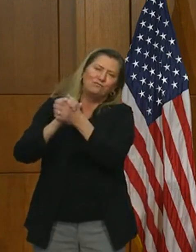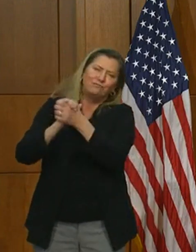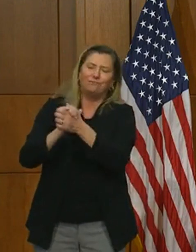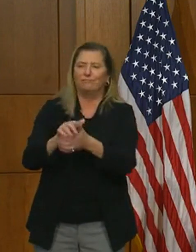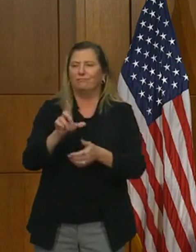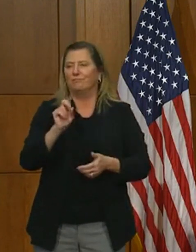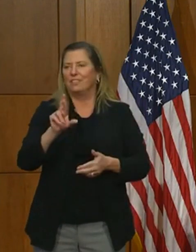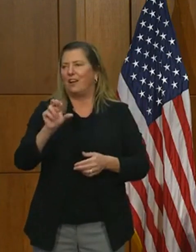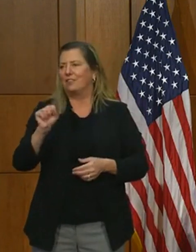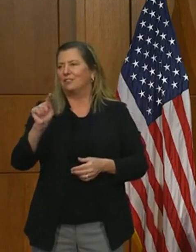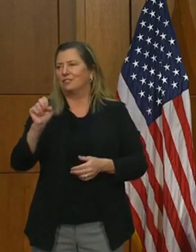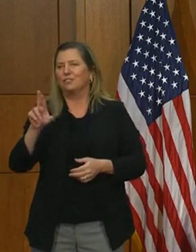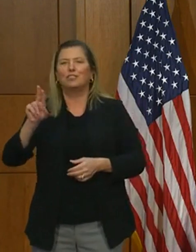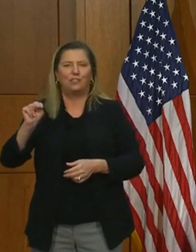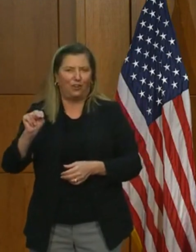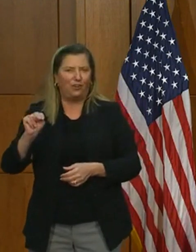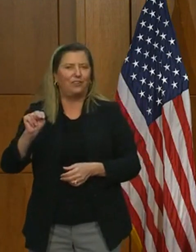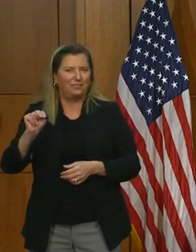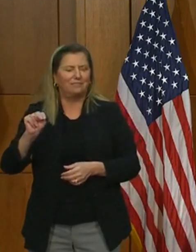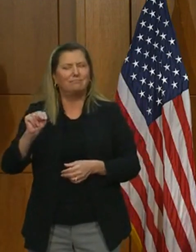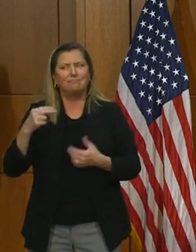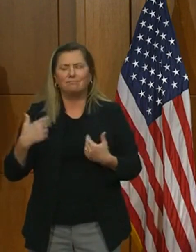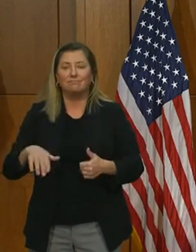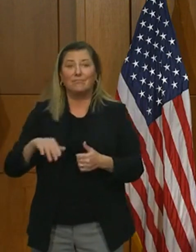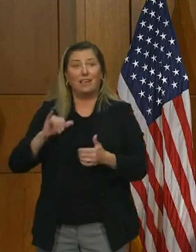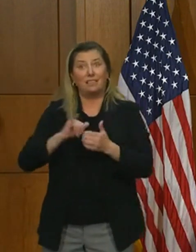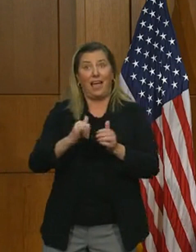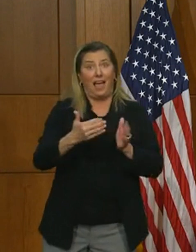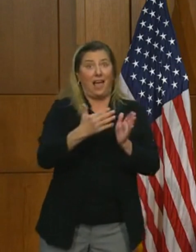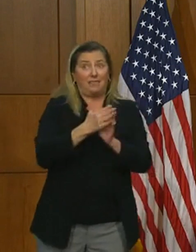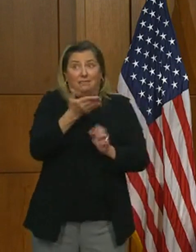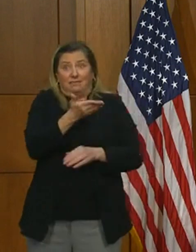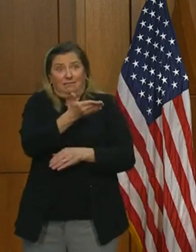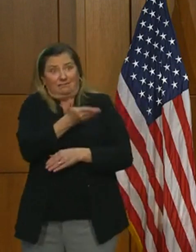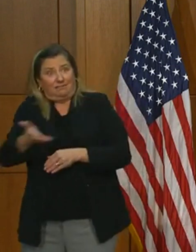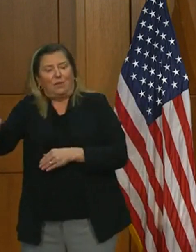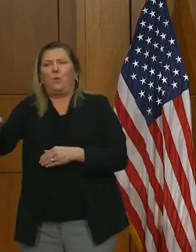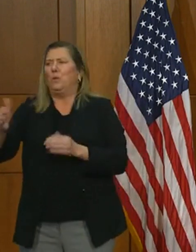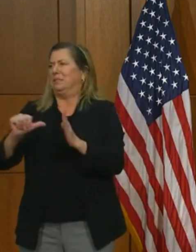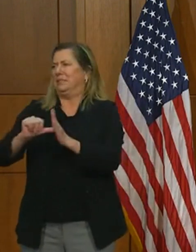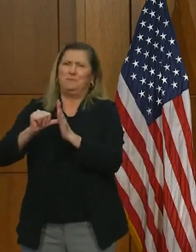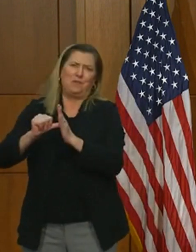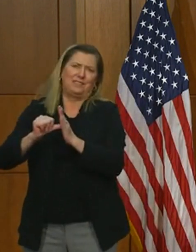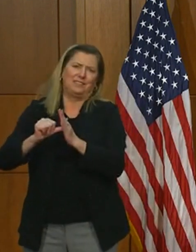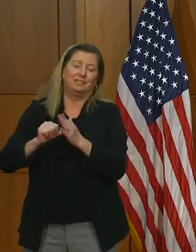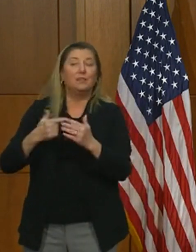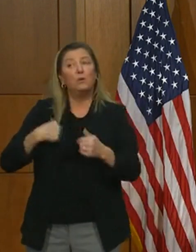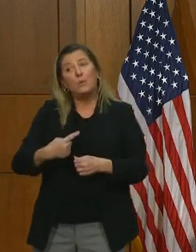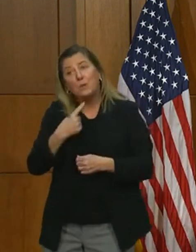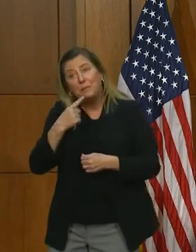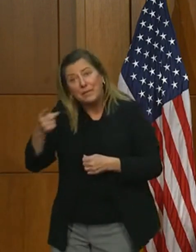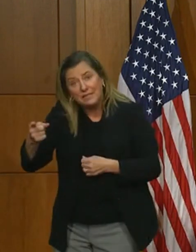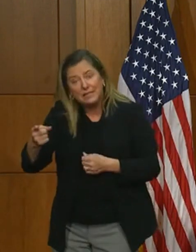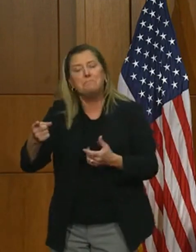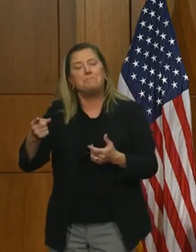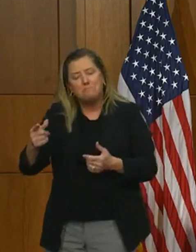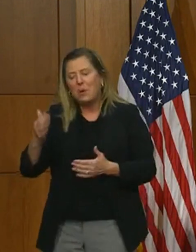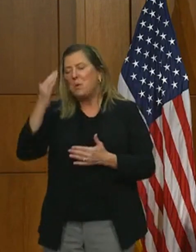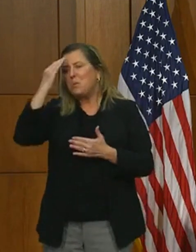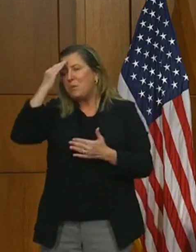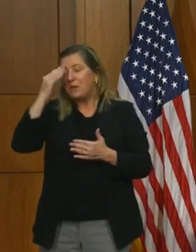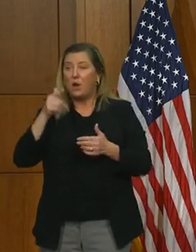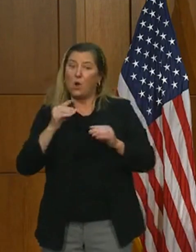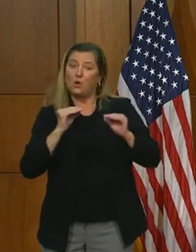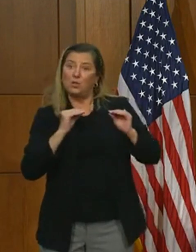Stern. This is an impressive appointment for him, and while we will miss him, we're glad to know that the training of emergency